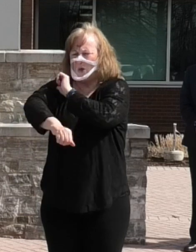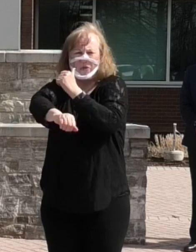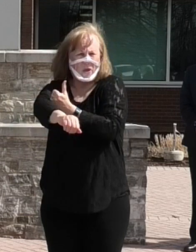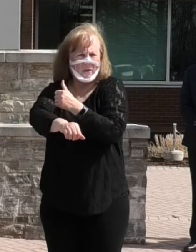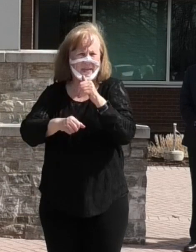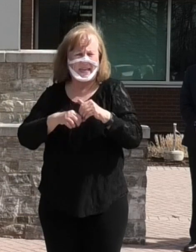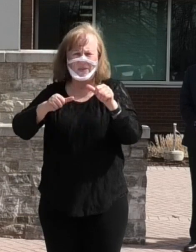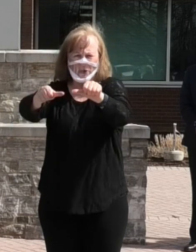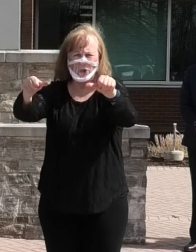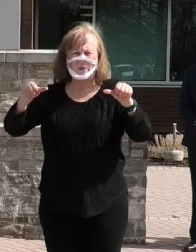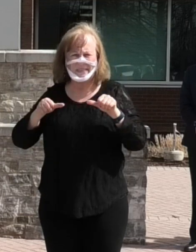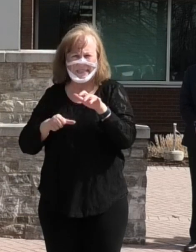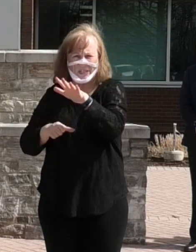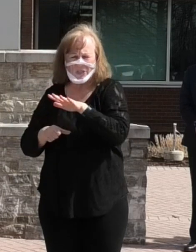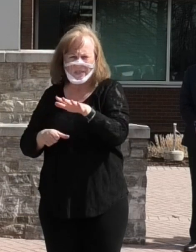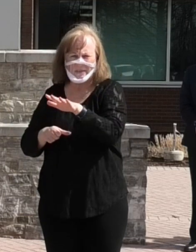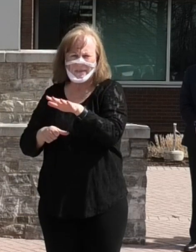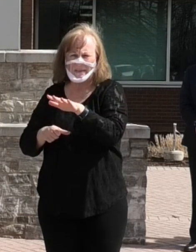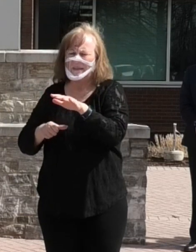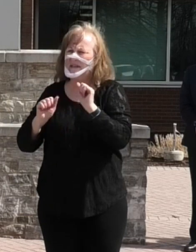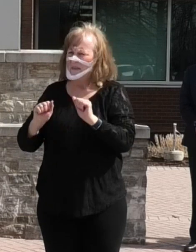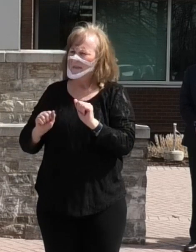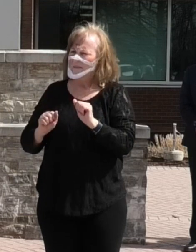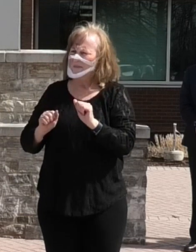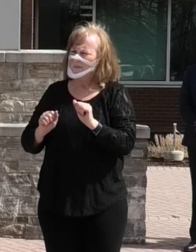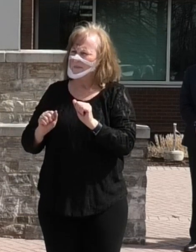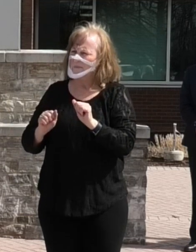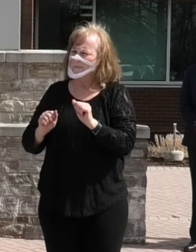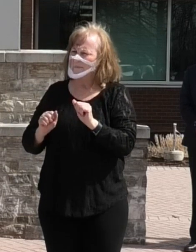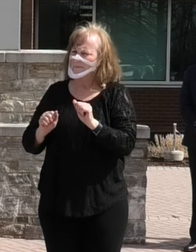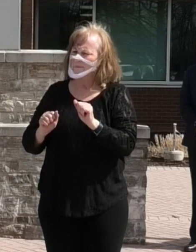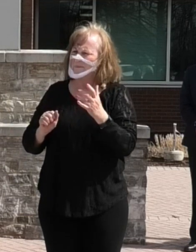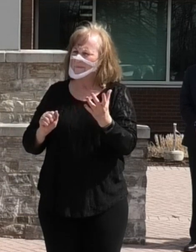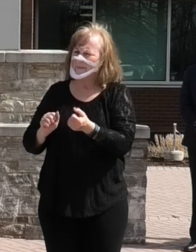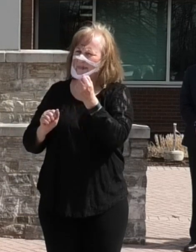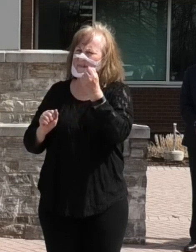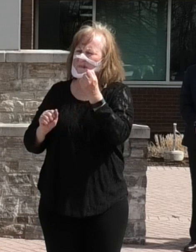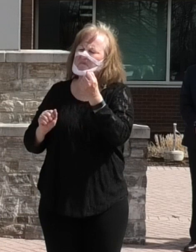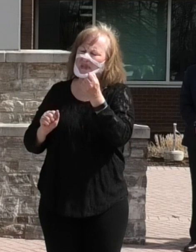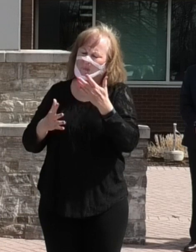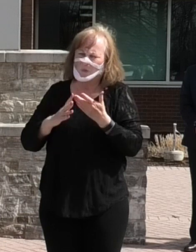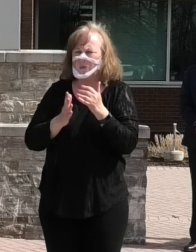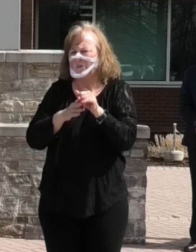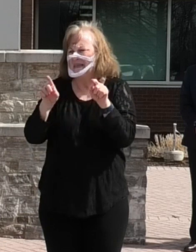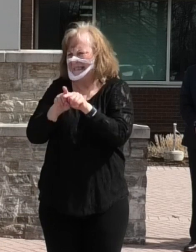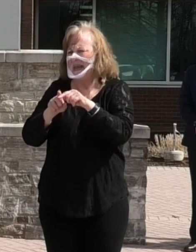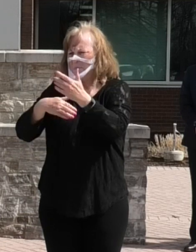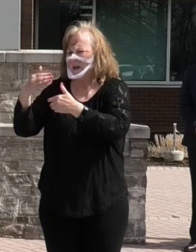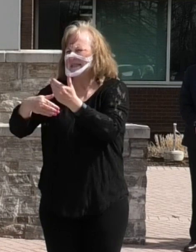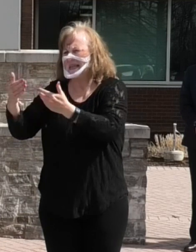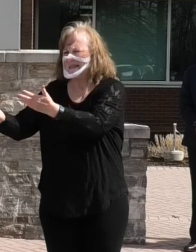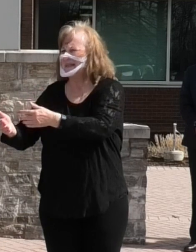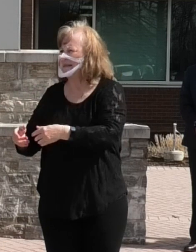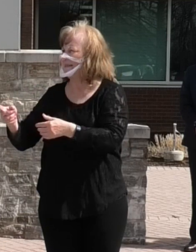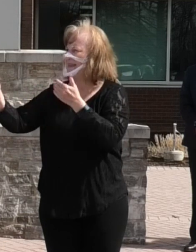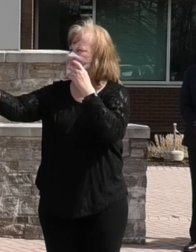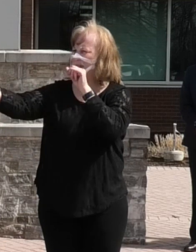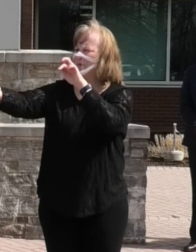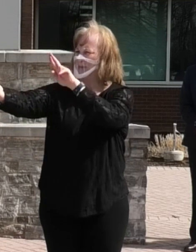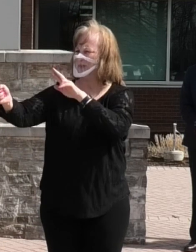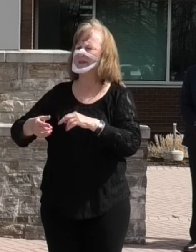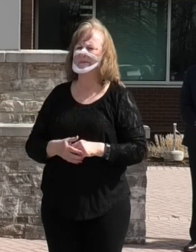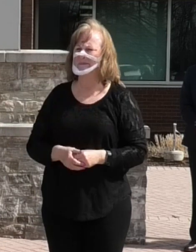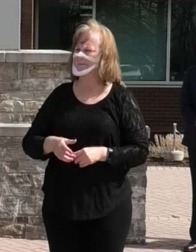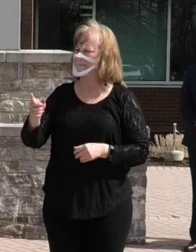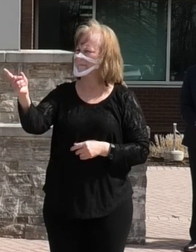in the jurisdiction that was able to get them, they would go through that same process. Thank you, sir.